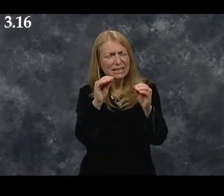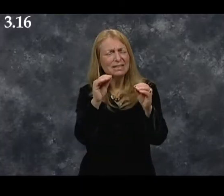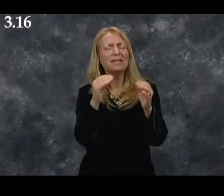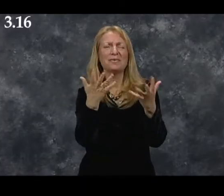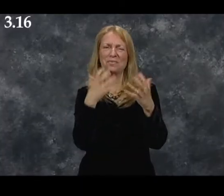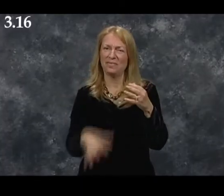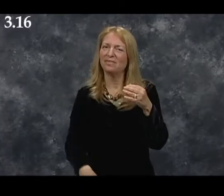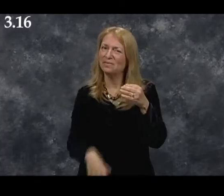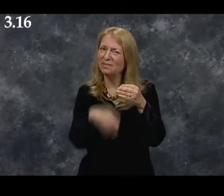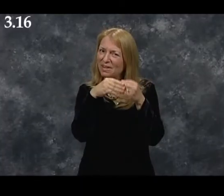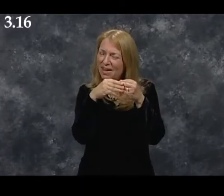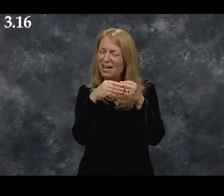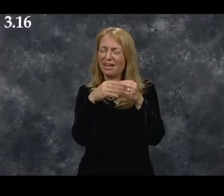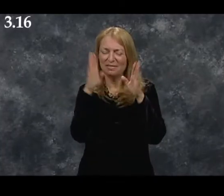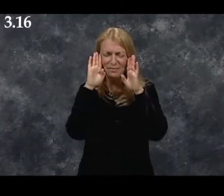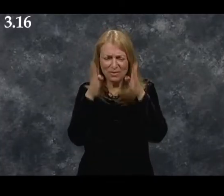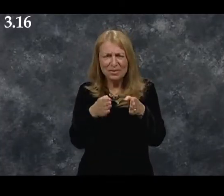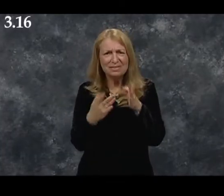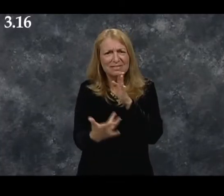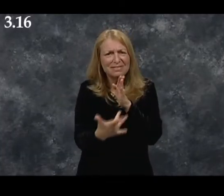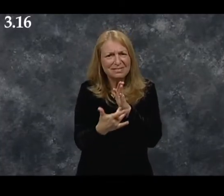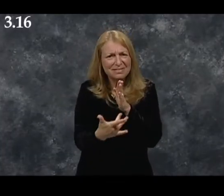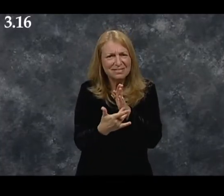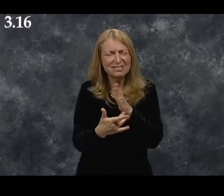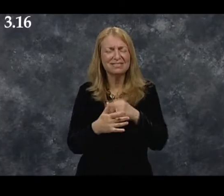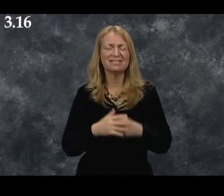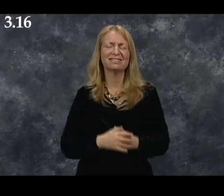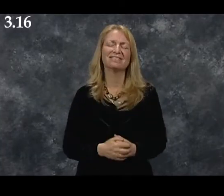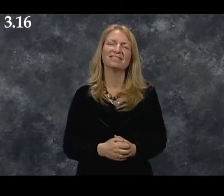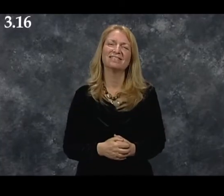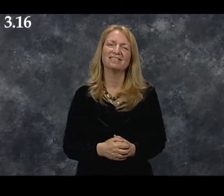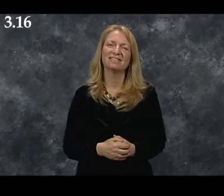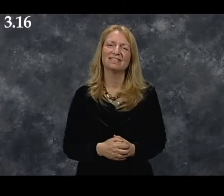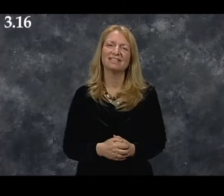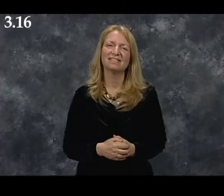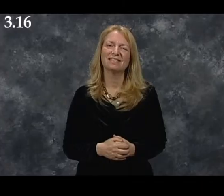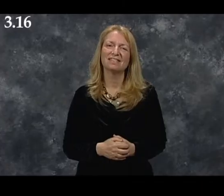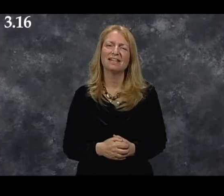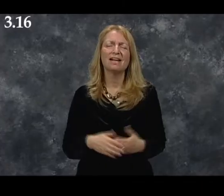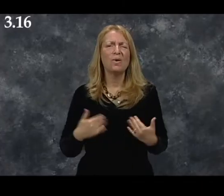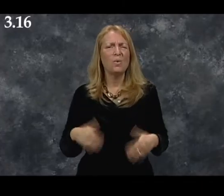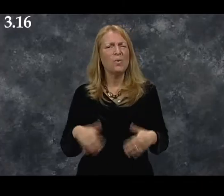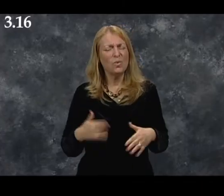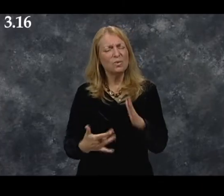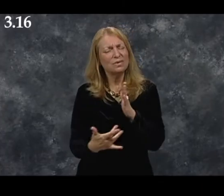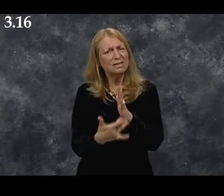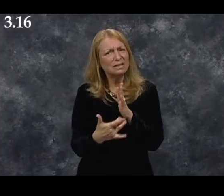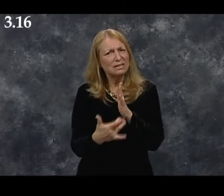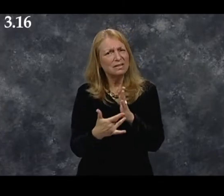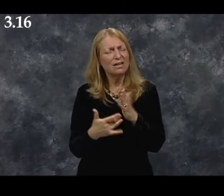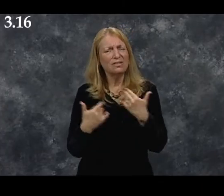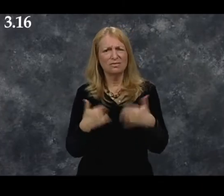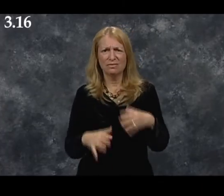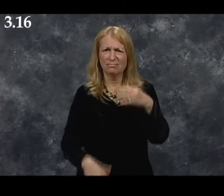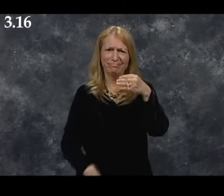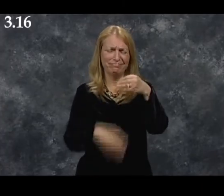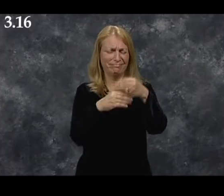Now, Billy was just instructing you, and I wanted to add some information related to the topic of technology.